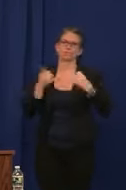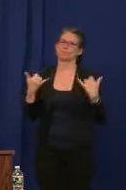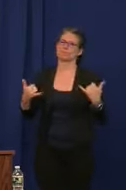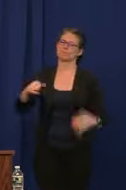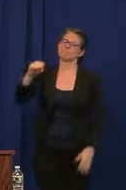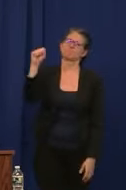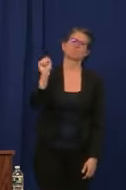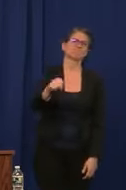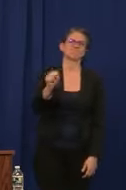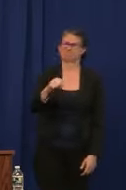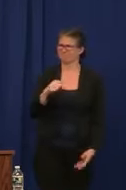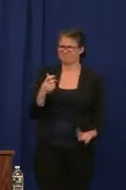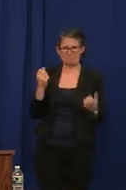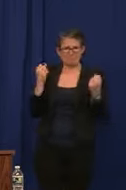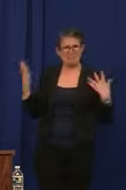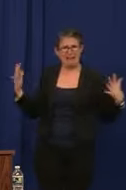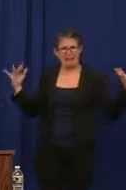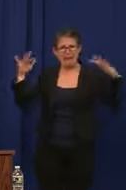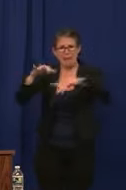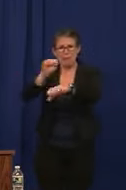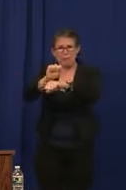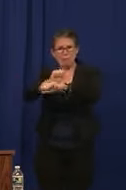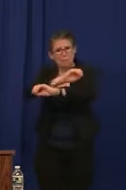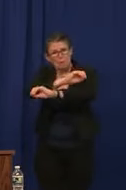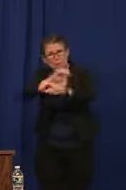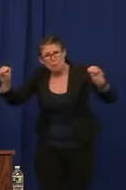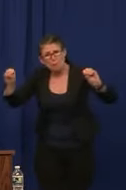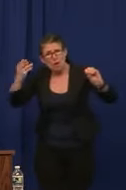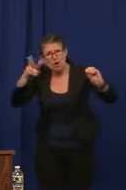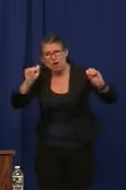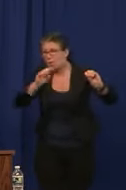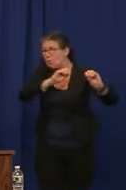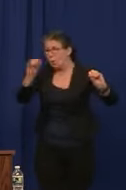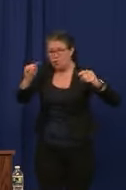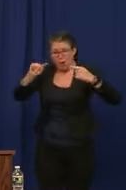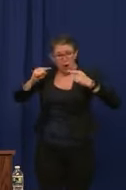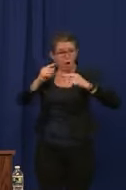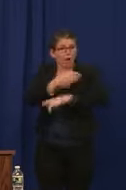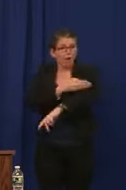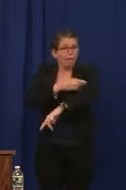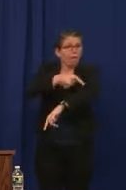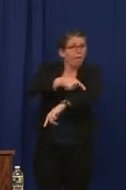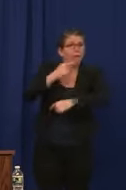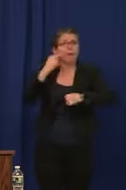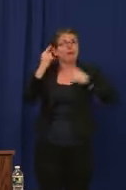In these difficult moments, let us summon the strength, the courage, and resilience which has